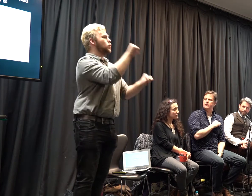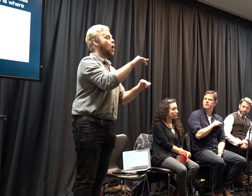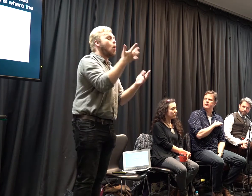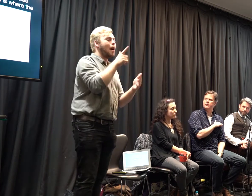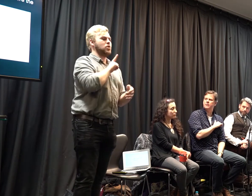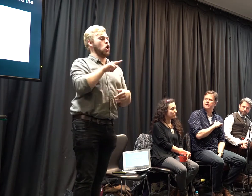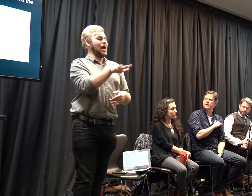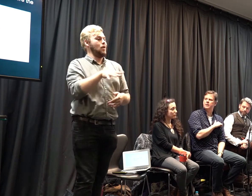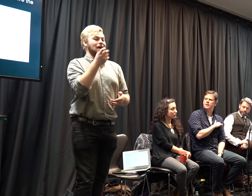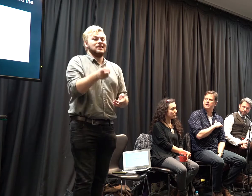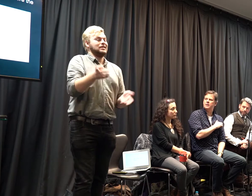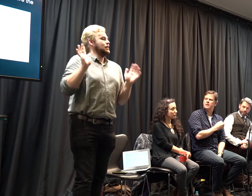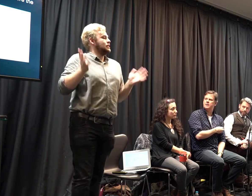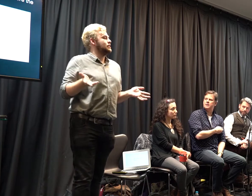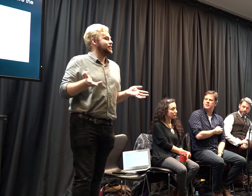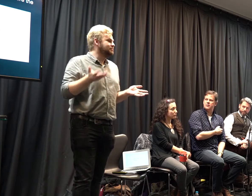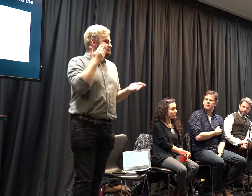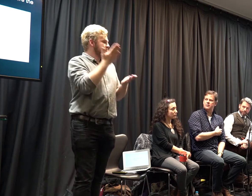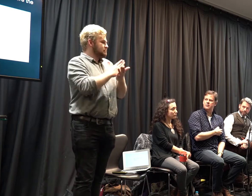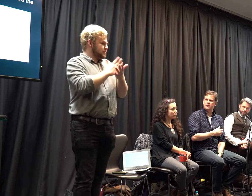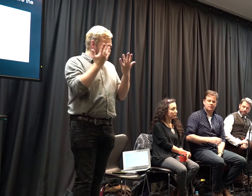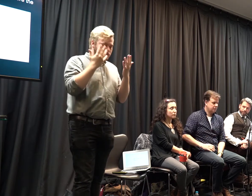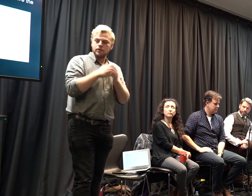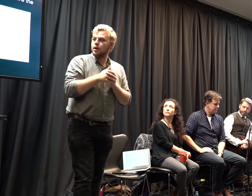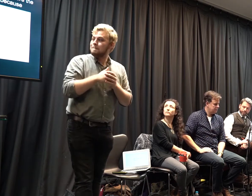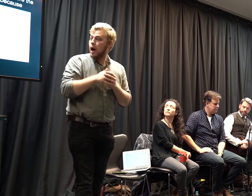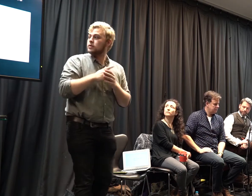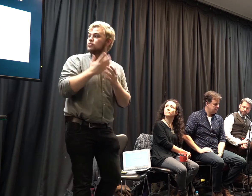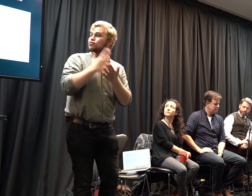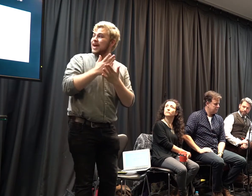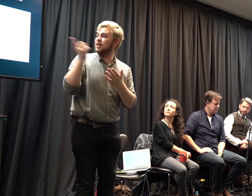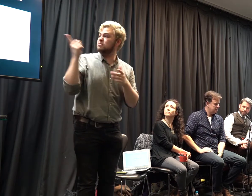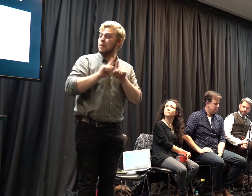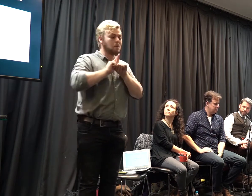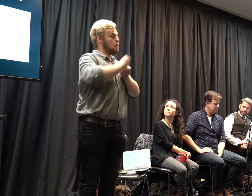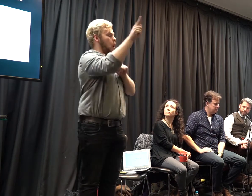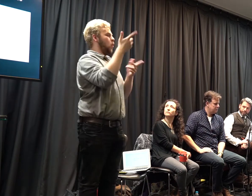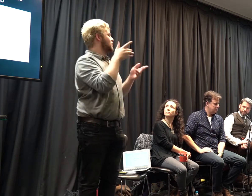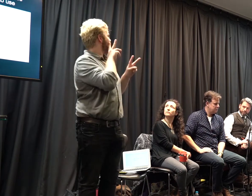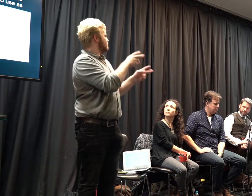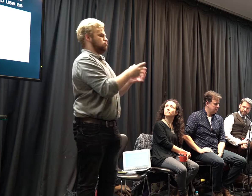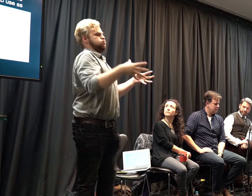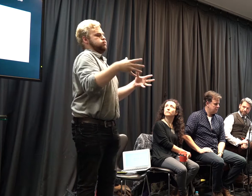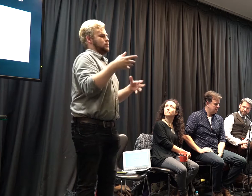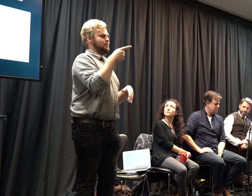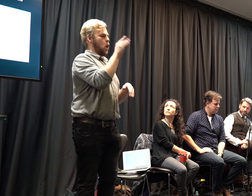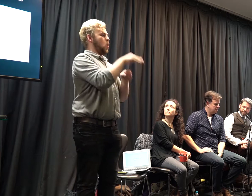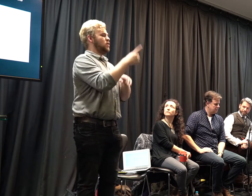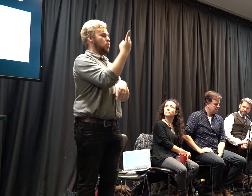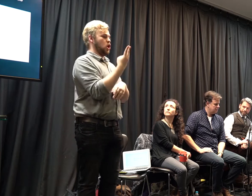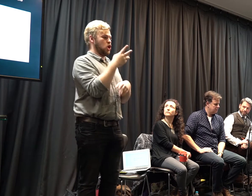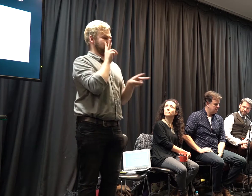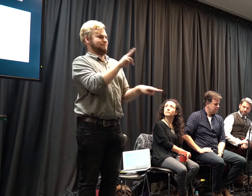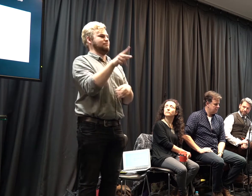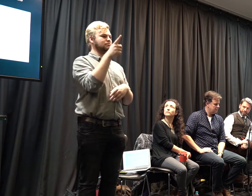back quite ambiguously. Was it because people go because that's what they prefer to use as access, or was what was most available?